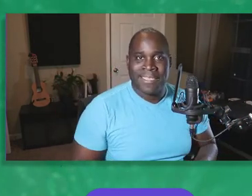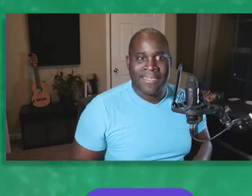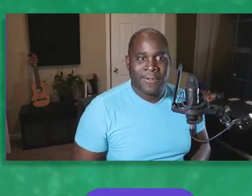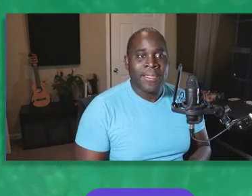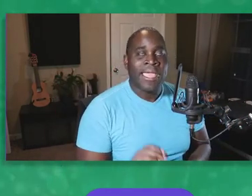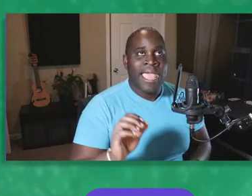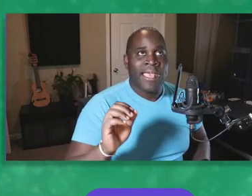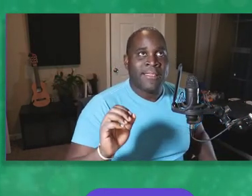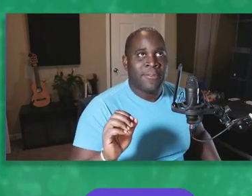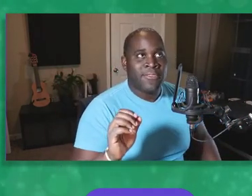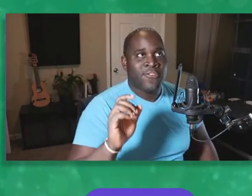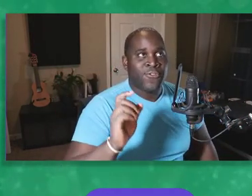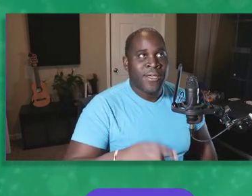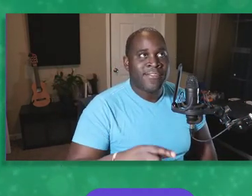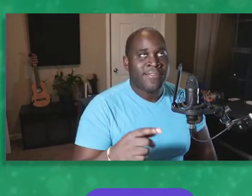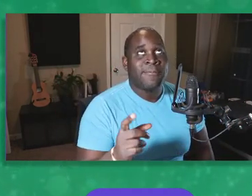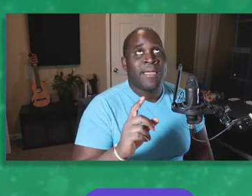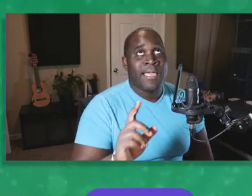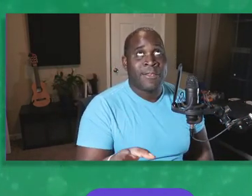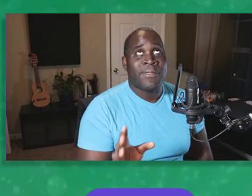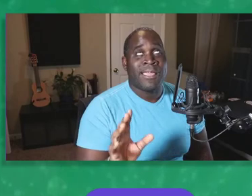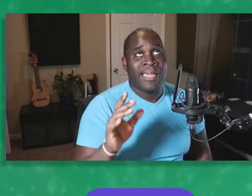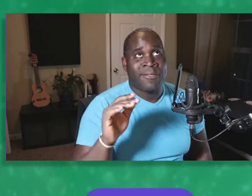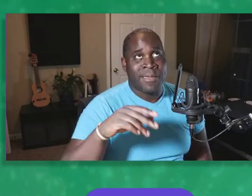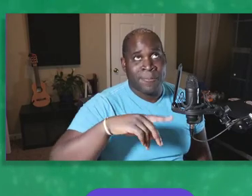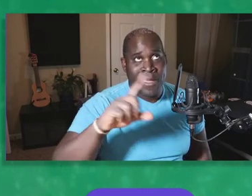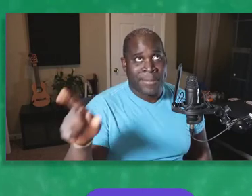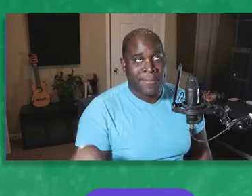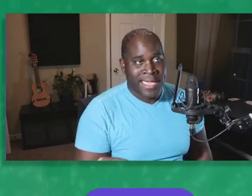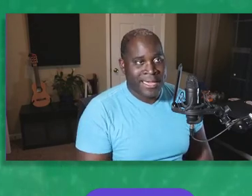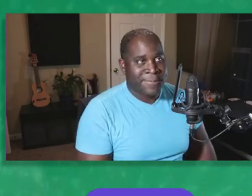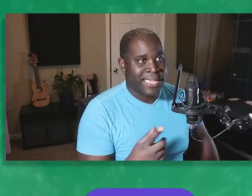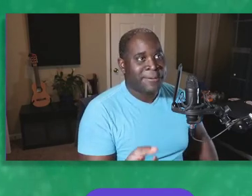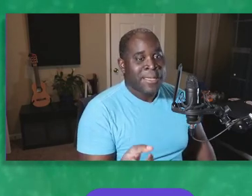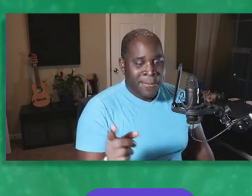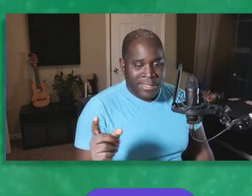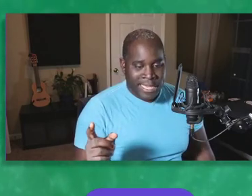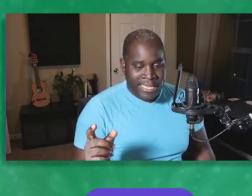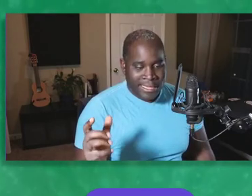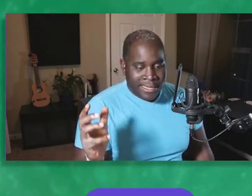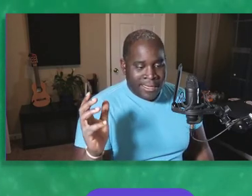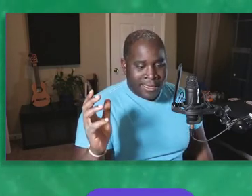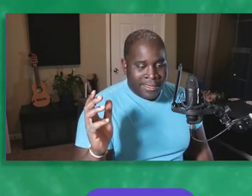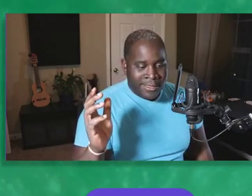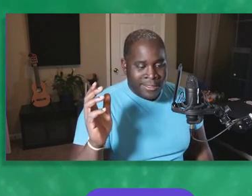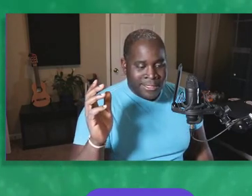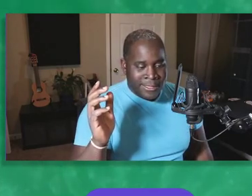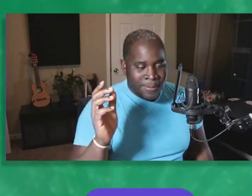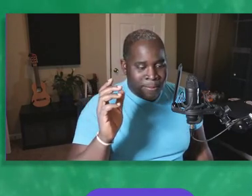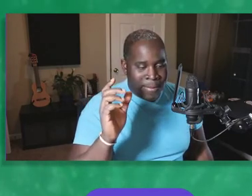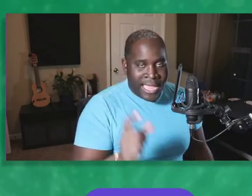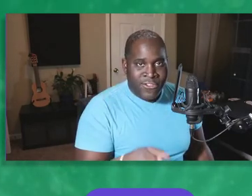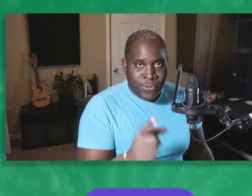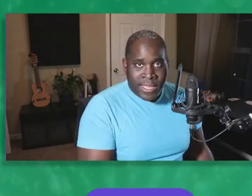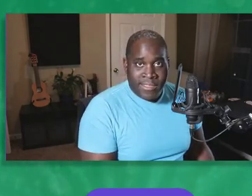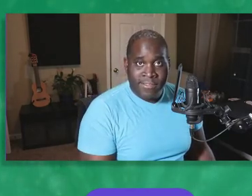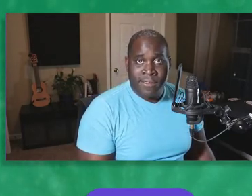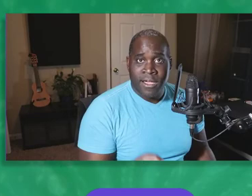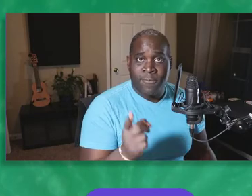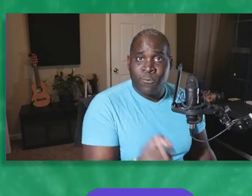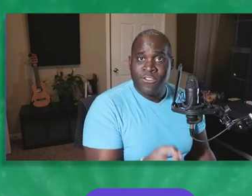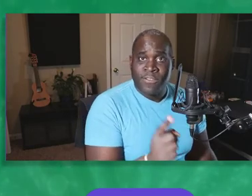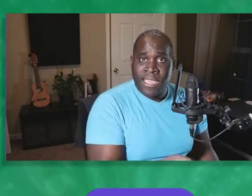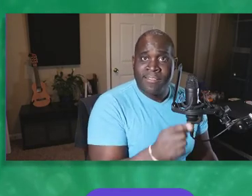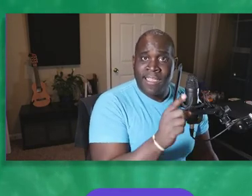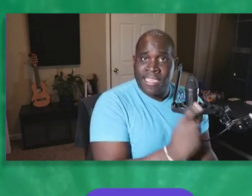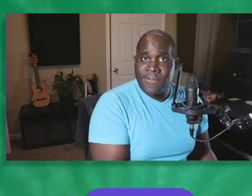combine them together. And the choice here, and I'm wrapping it back up again, but like my choice